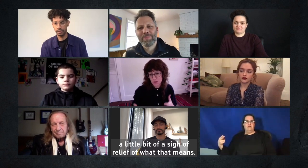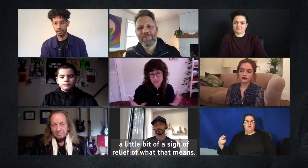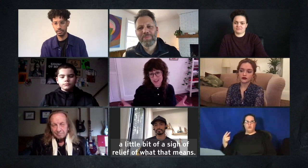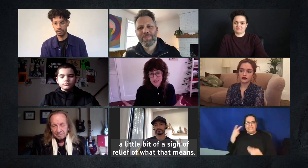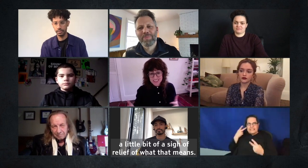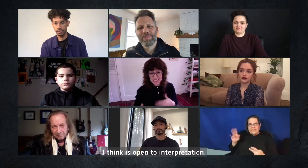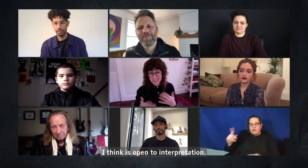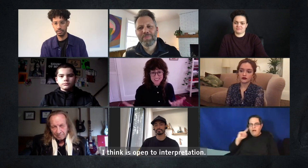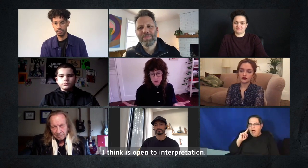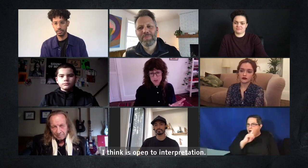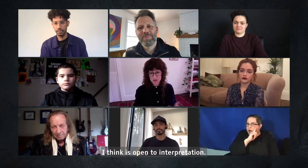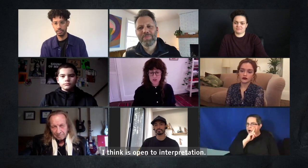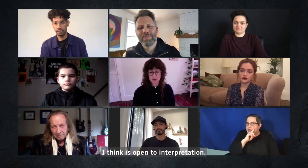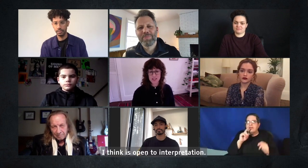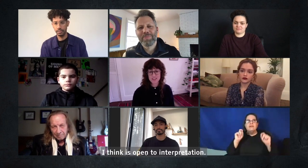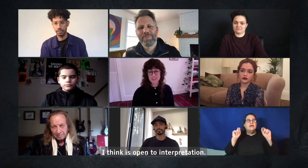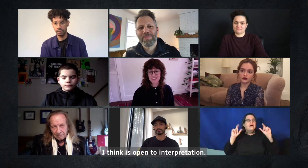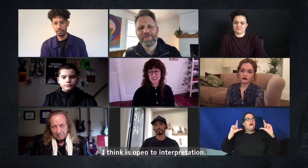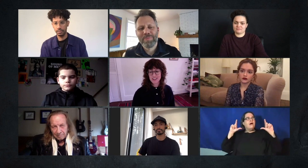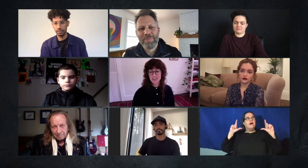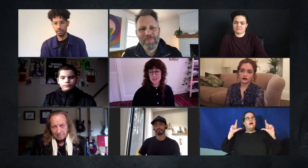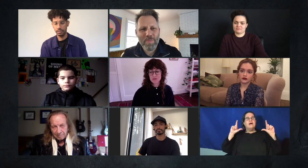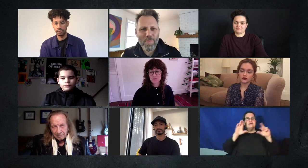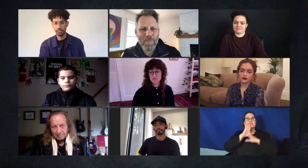and what that means, I think, is open to interpretation.